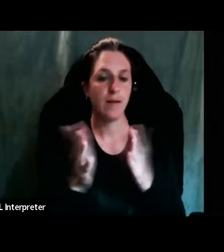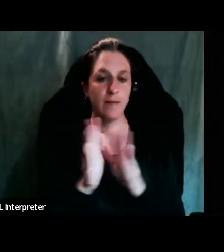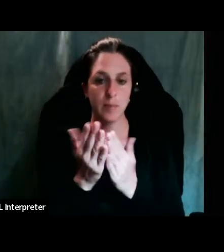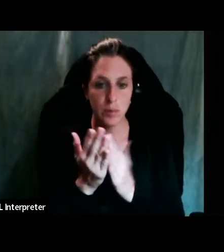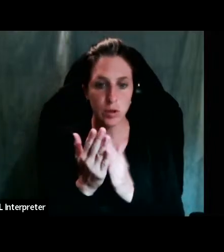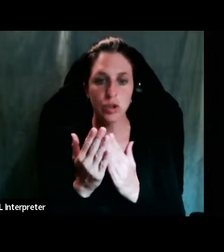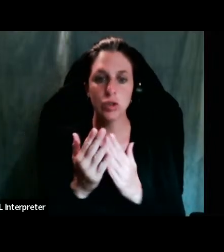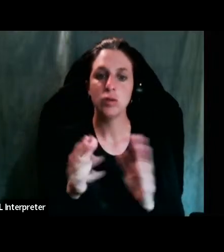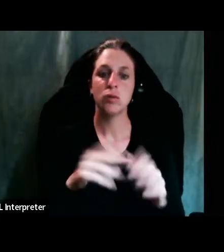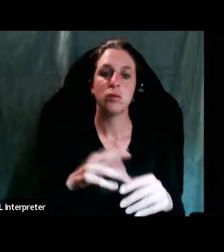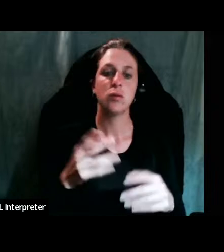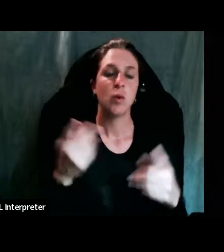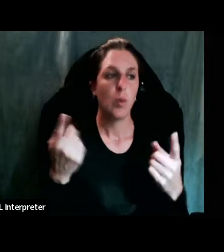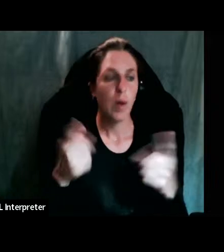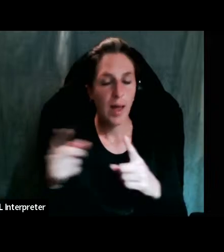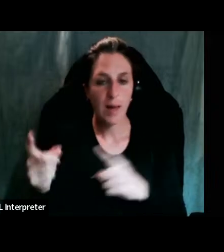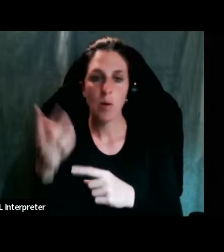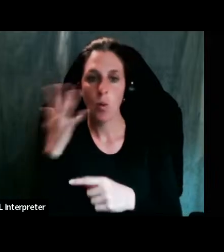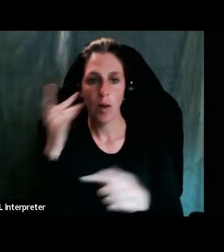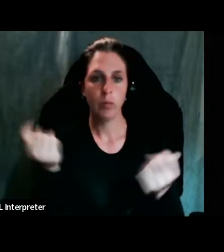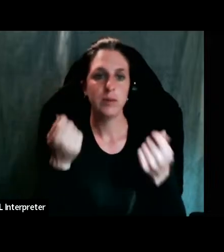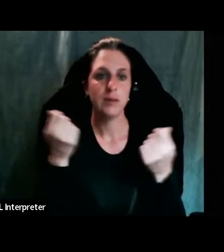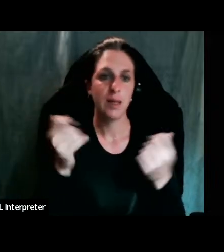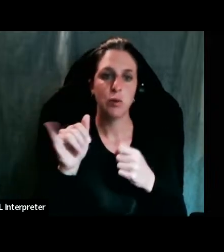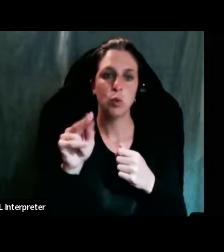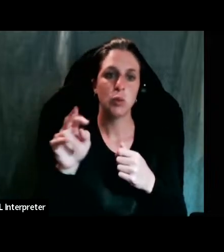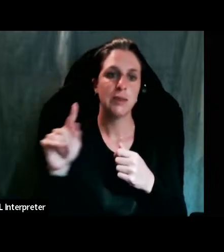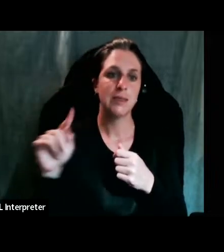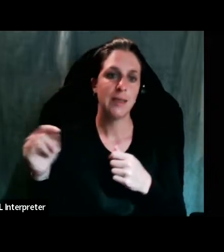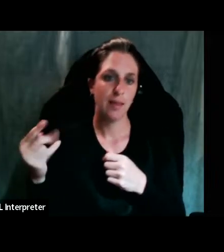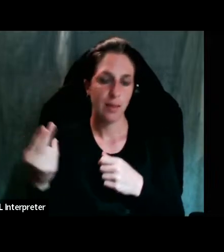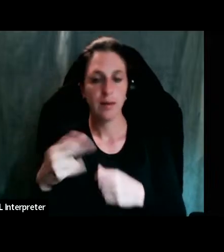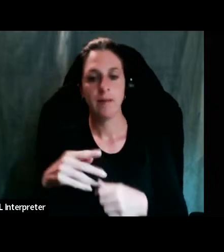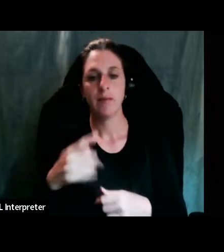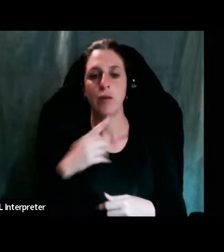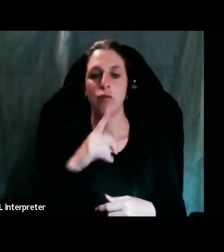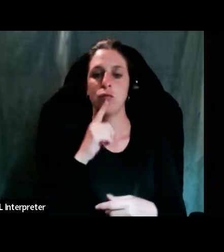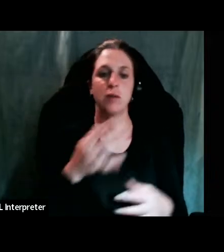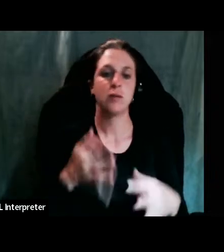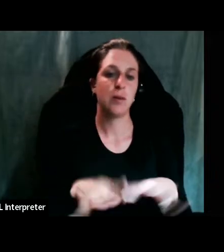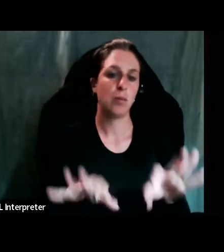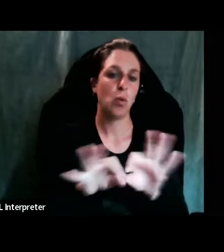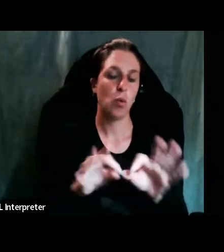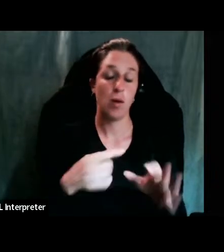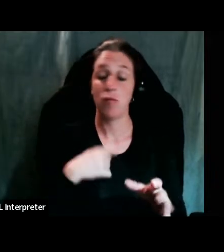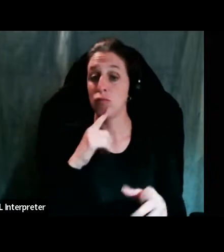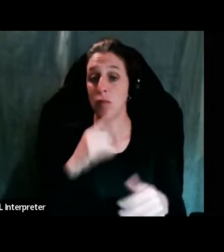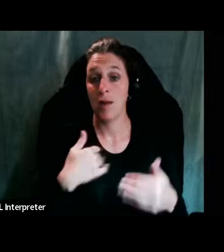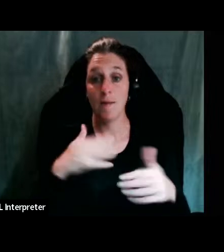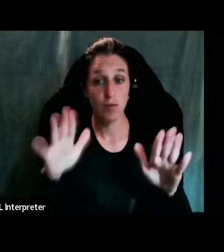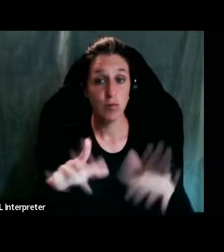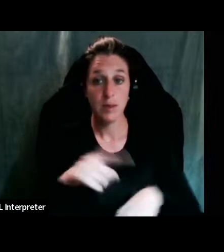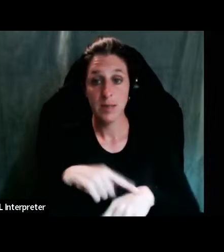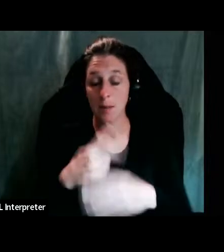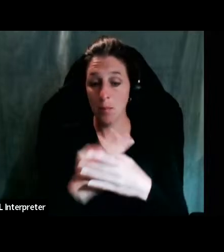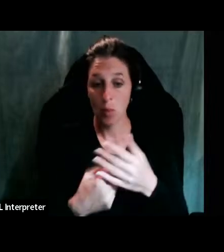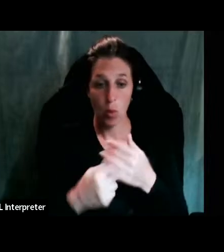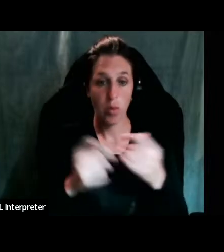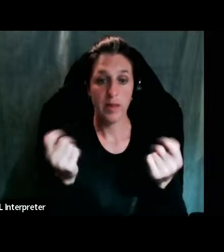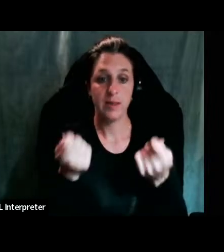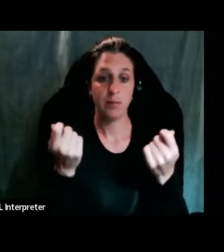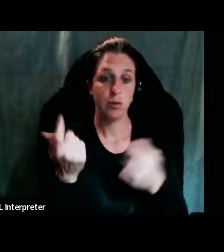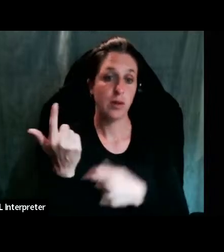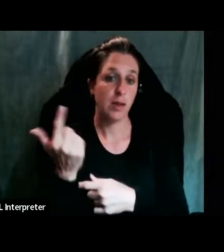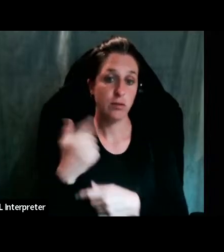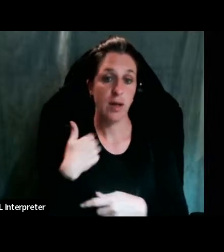celebrating Juneteenth. And I think it's really important. And so I just want to say that I had a great time at both celebrations last year, and I plan to